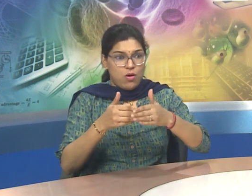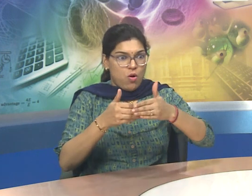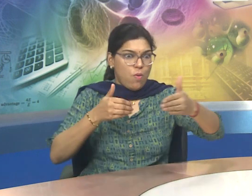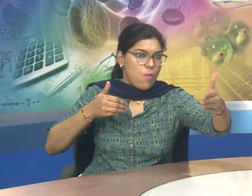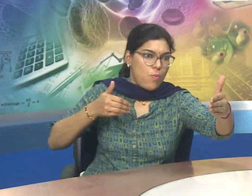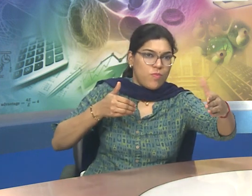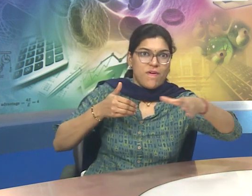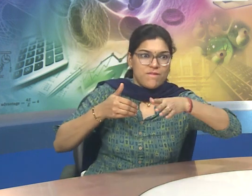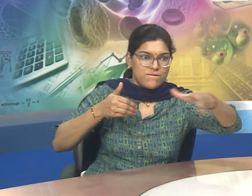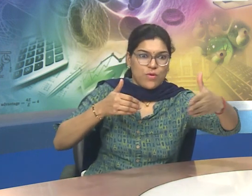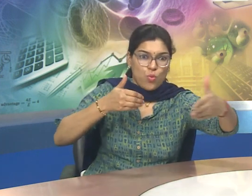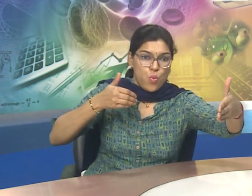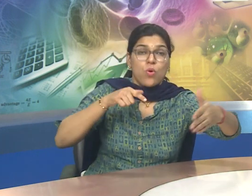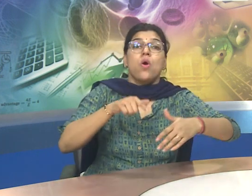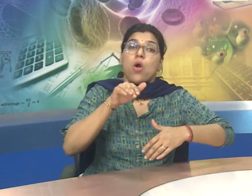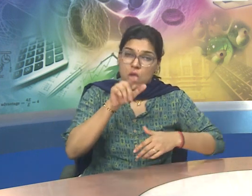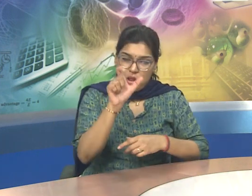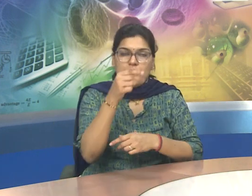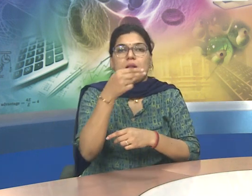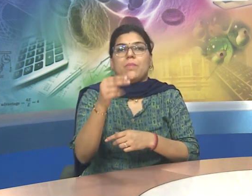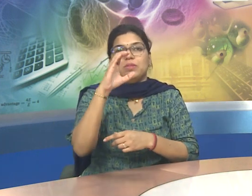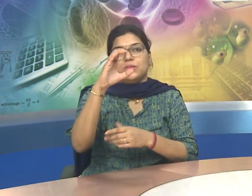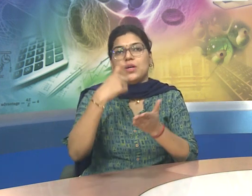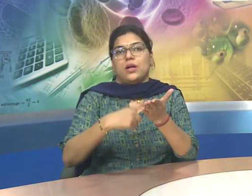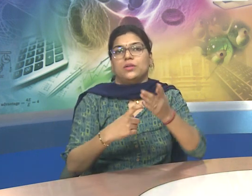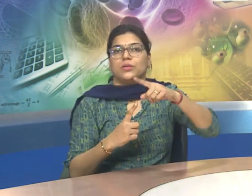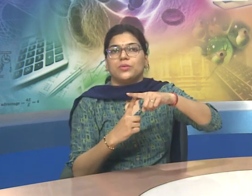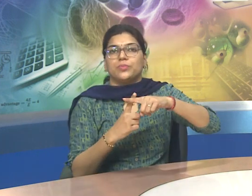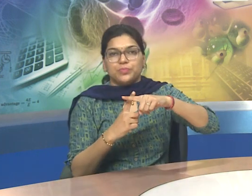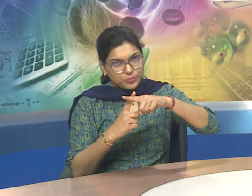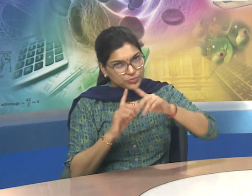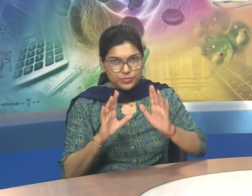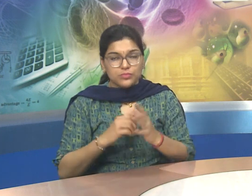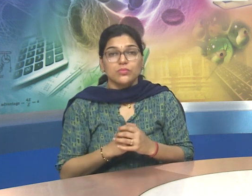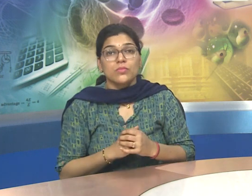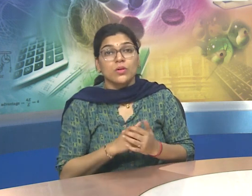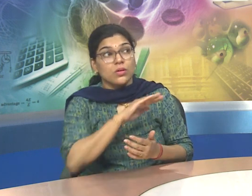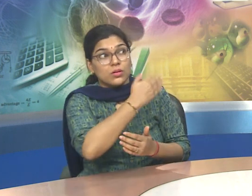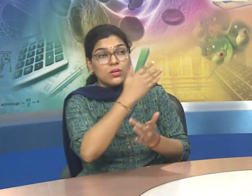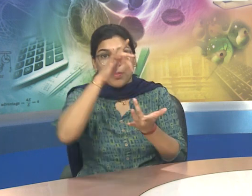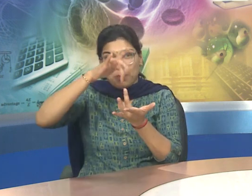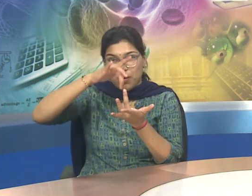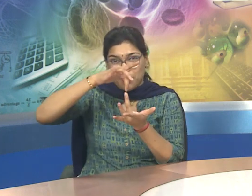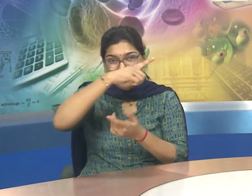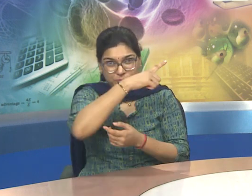The first one, which is CRT, that is a box